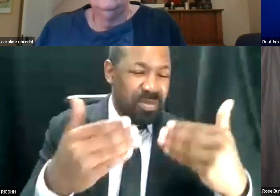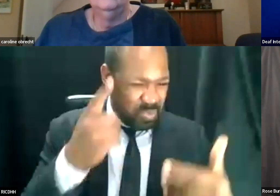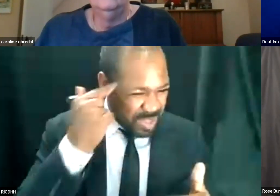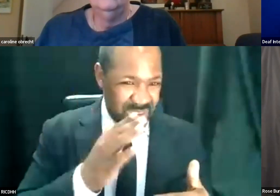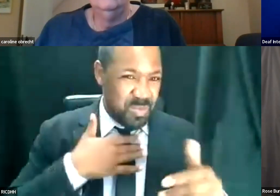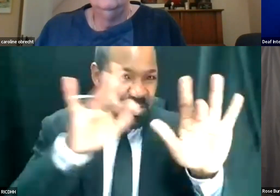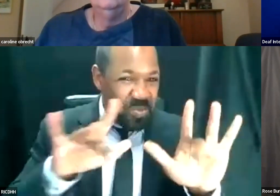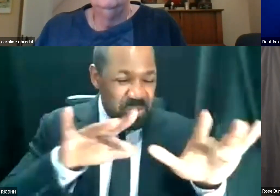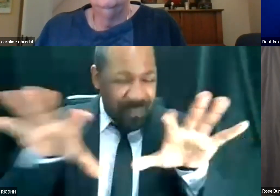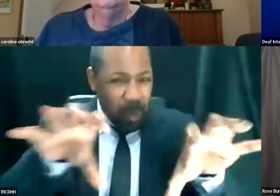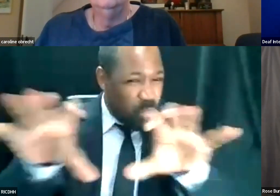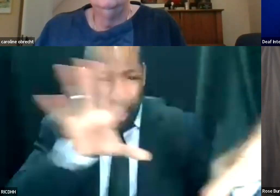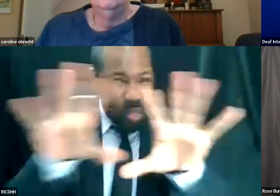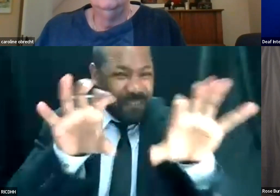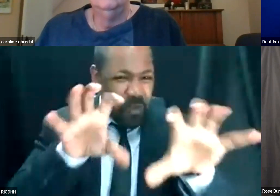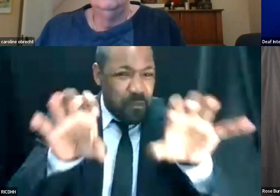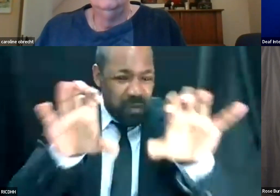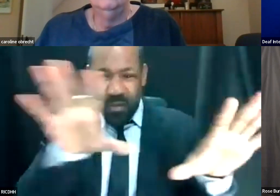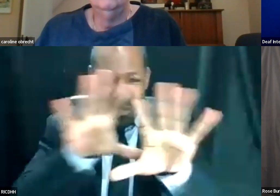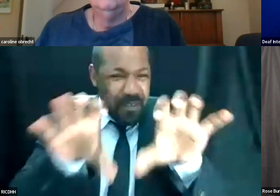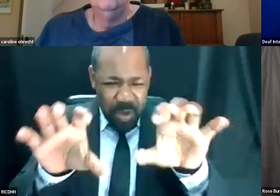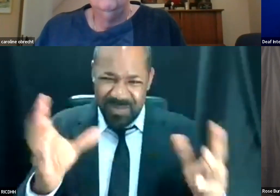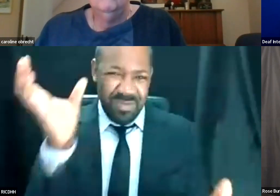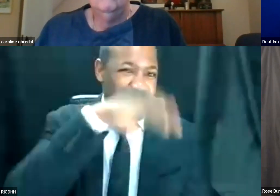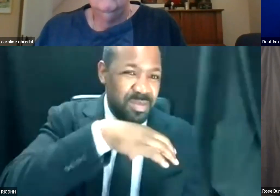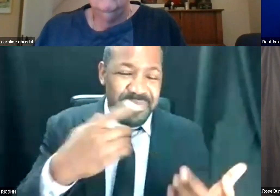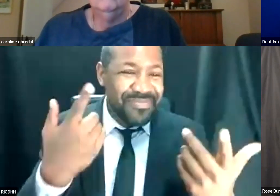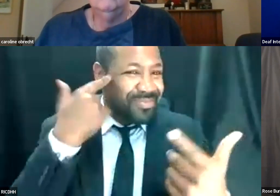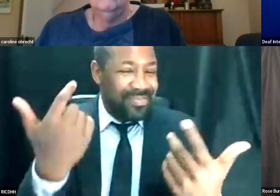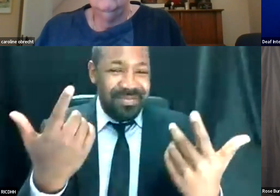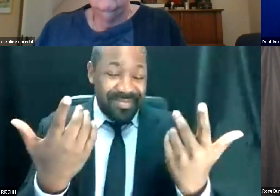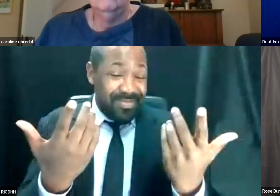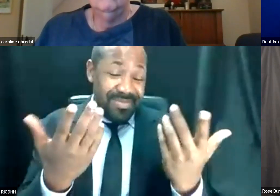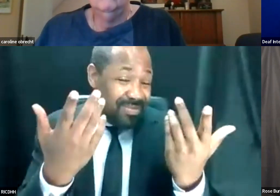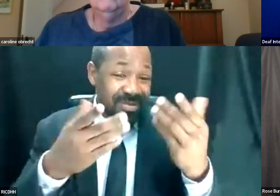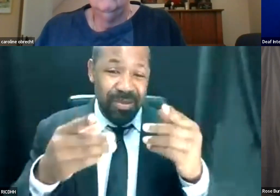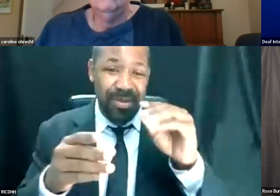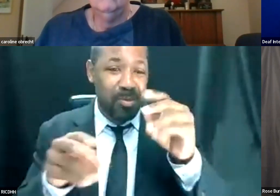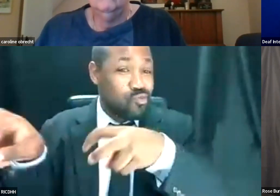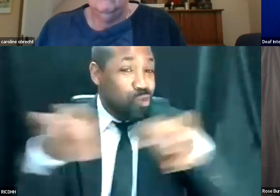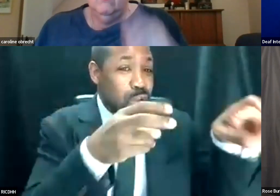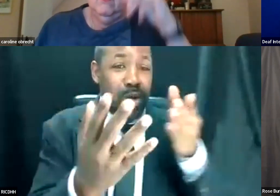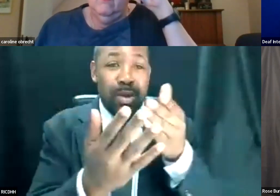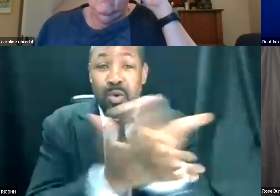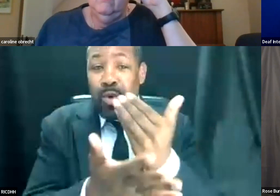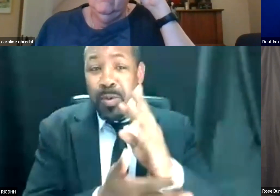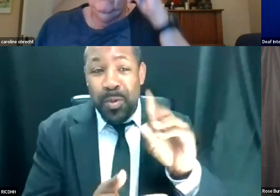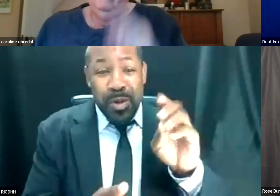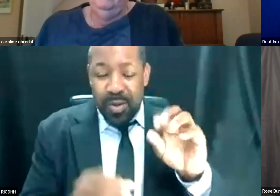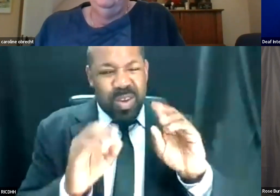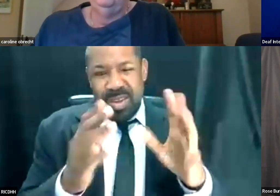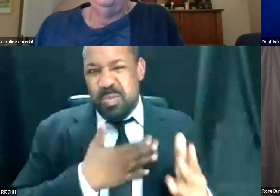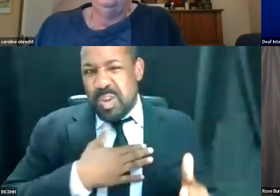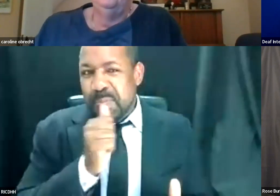Yes, let me go ahead and do that just because my computer was freezing and going back and forth. It's so odd, but